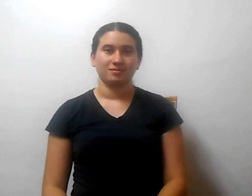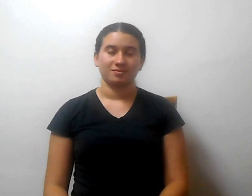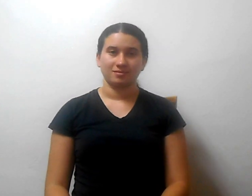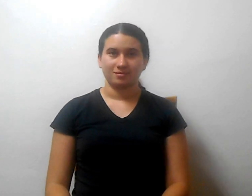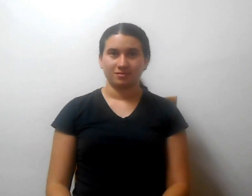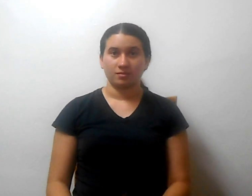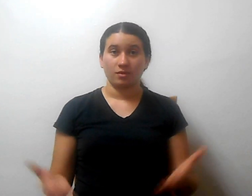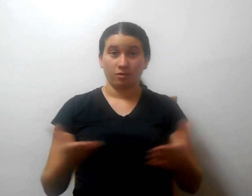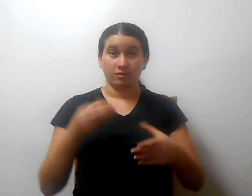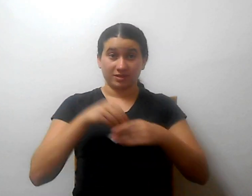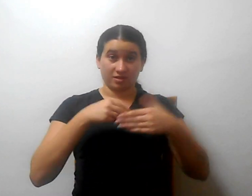What's in the box?